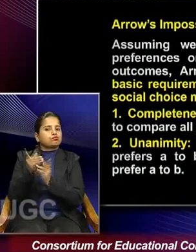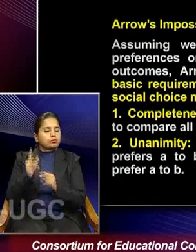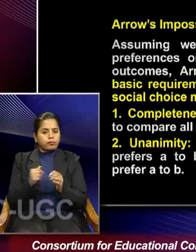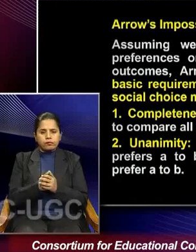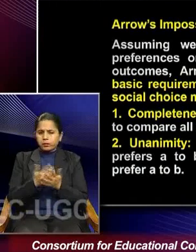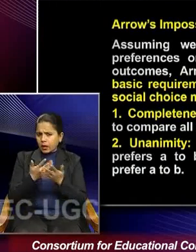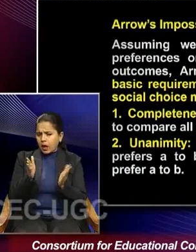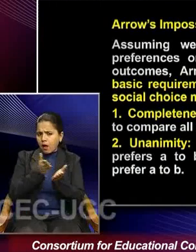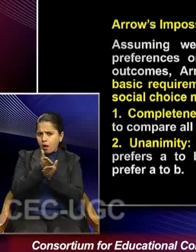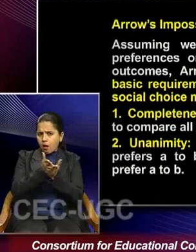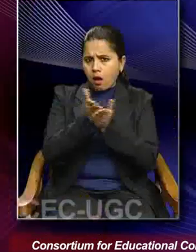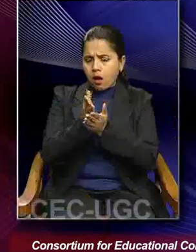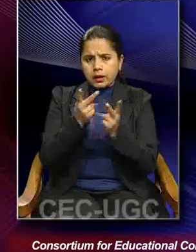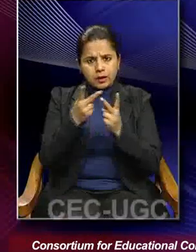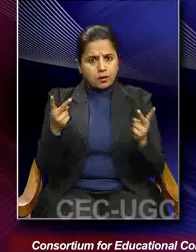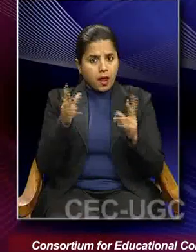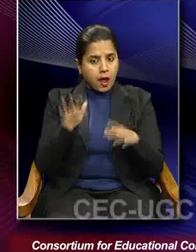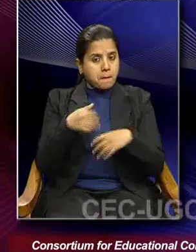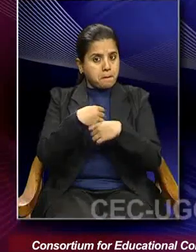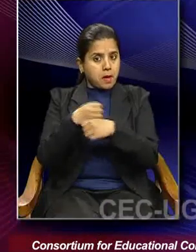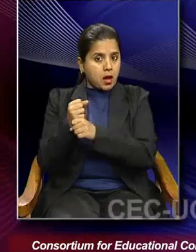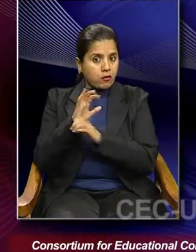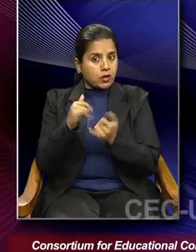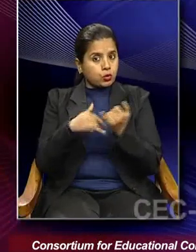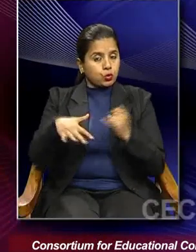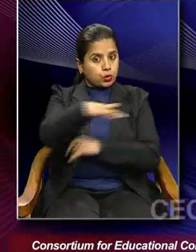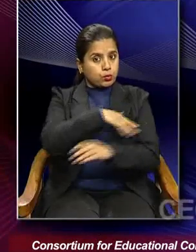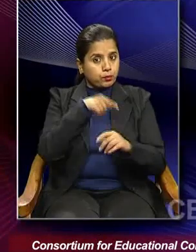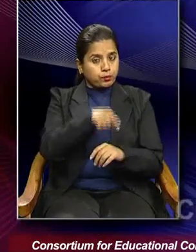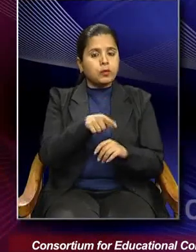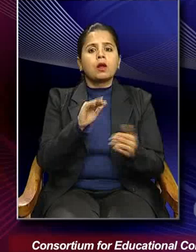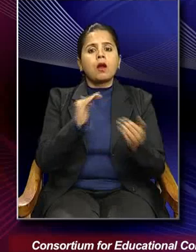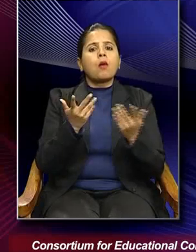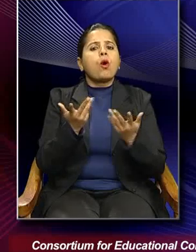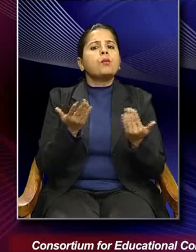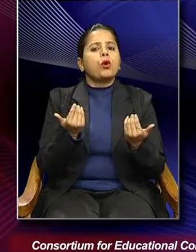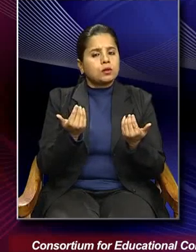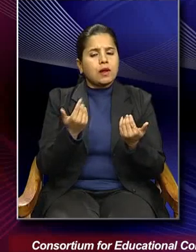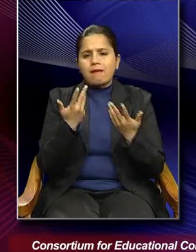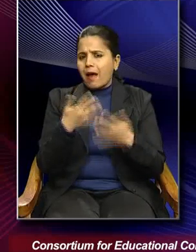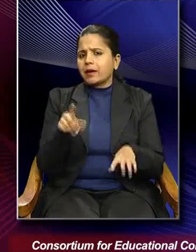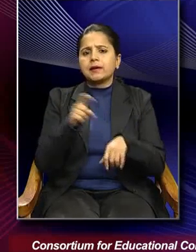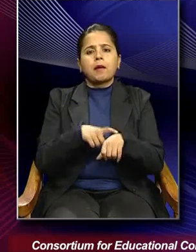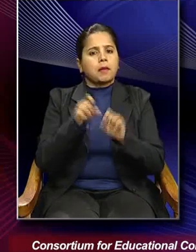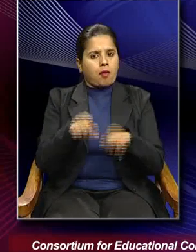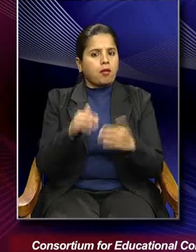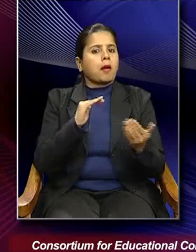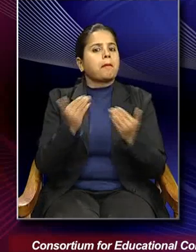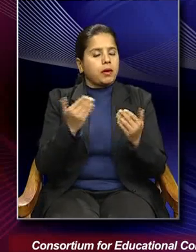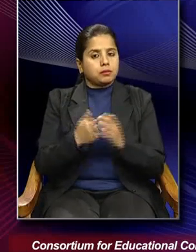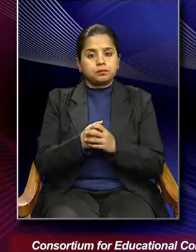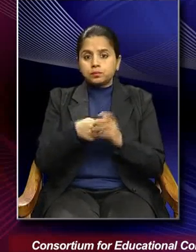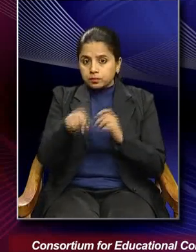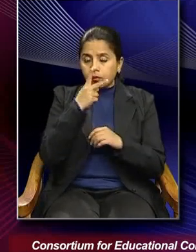Whatever alternatives created in the society are comparable at any point of time. This